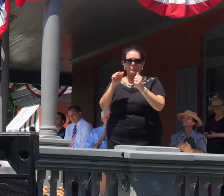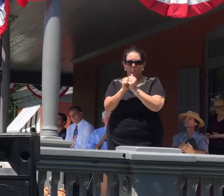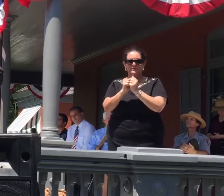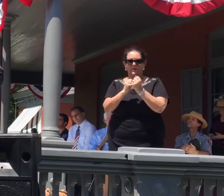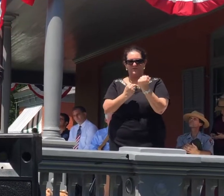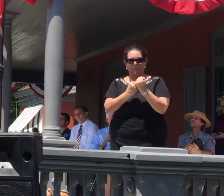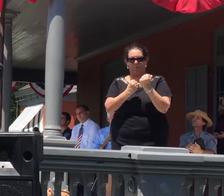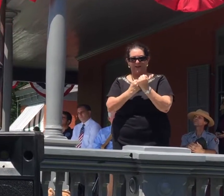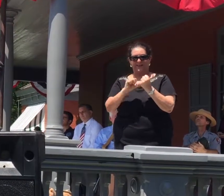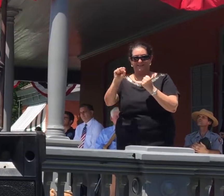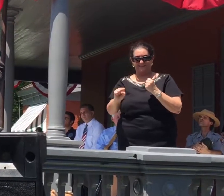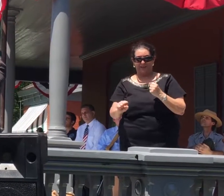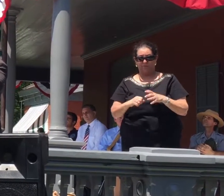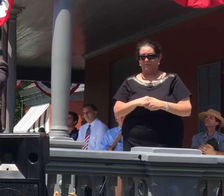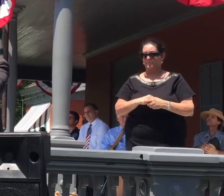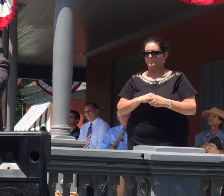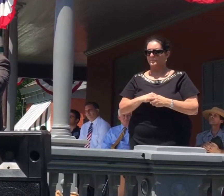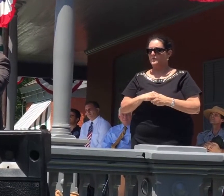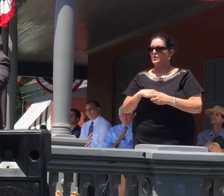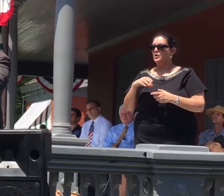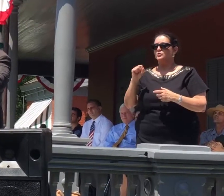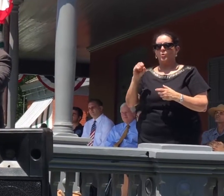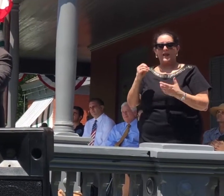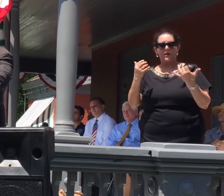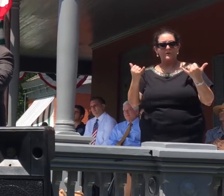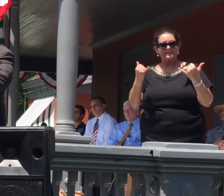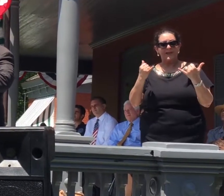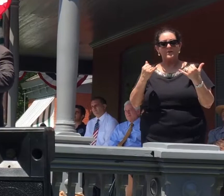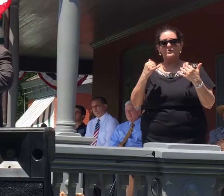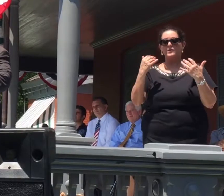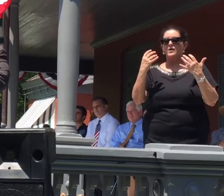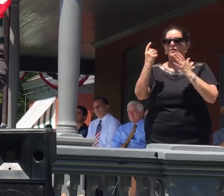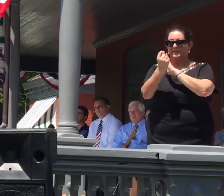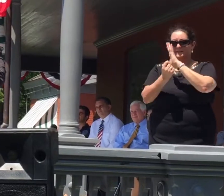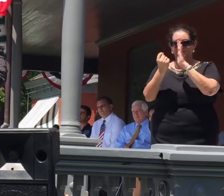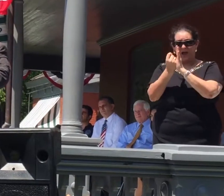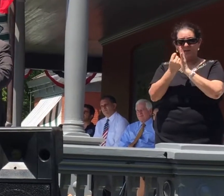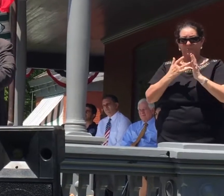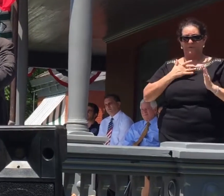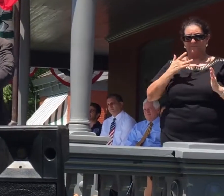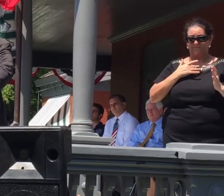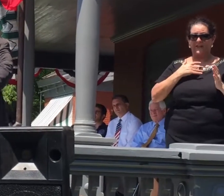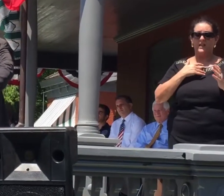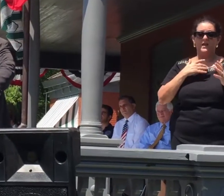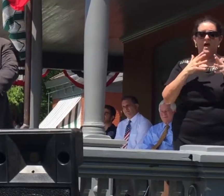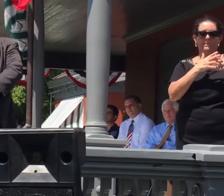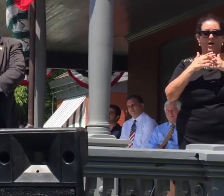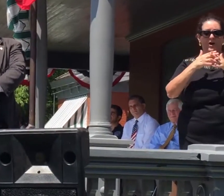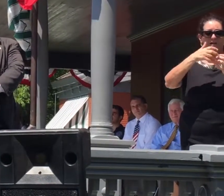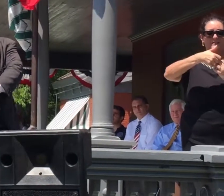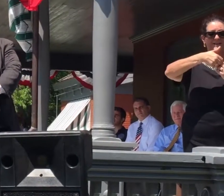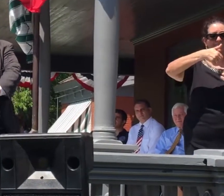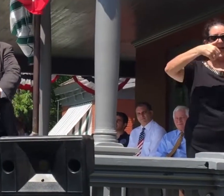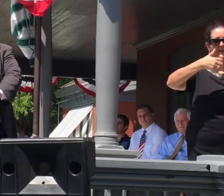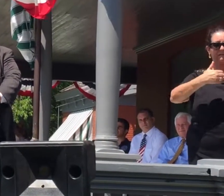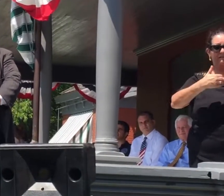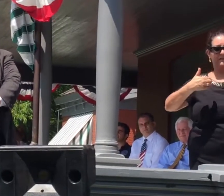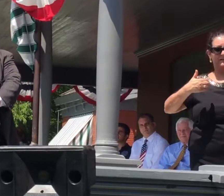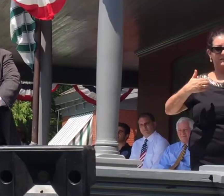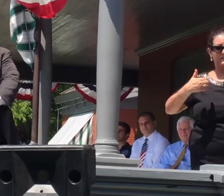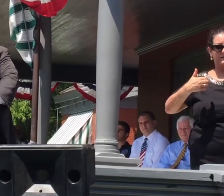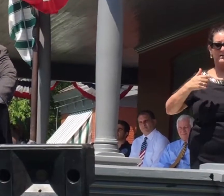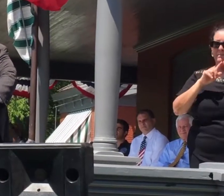was mentioned by Assemblyman Levine, we're in a time when America's divided. But we've been divided in worse